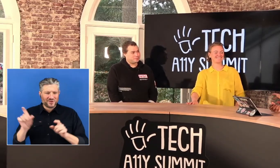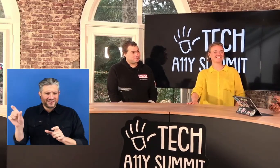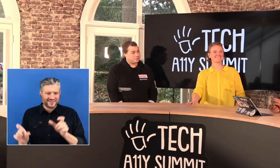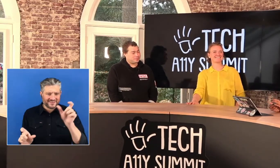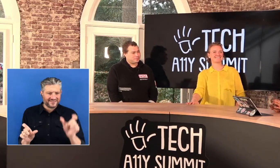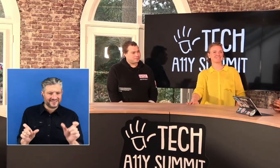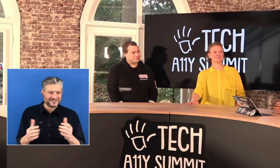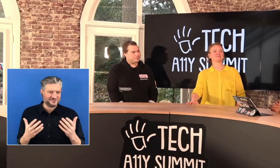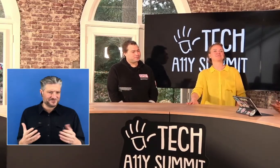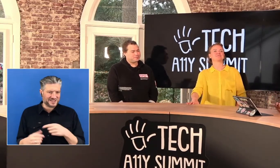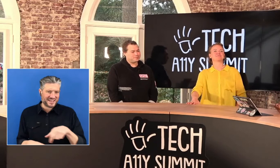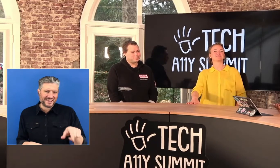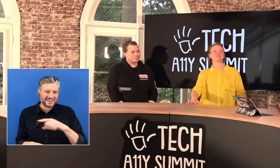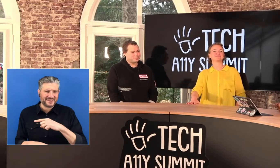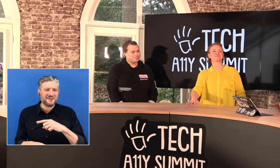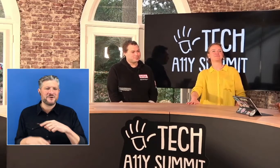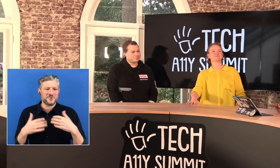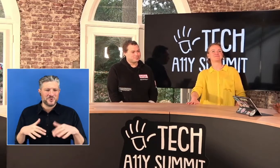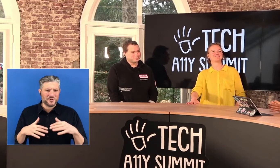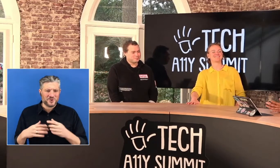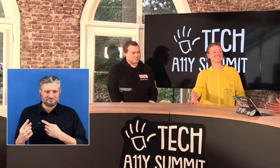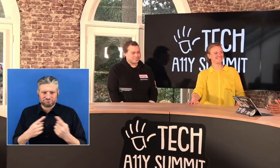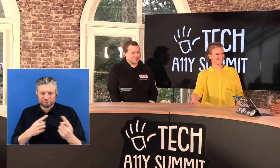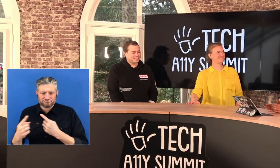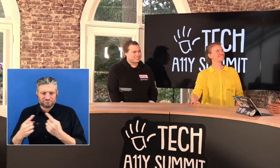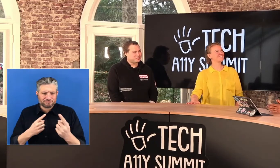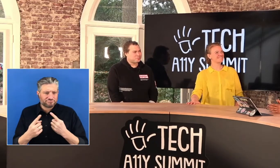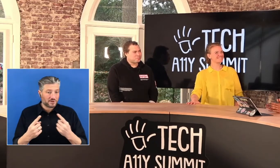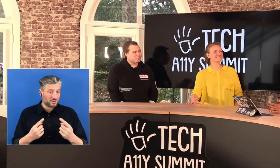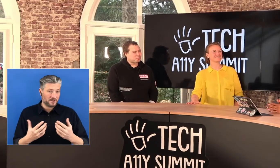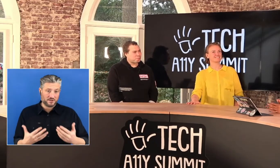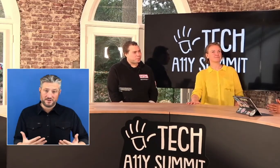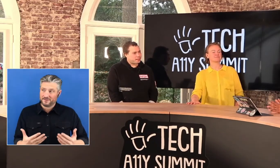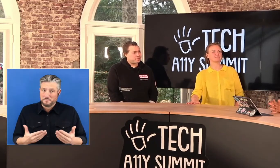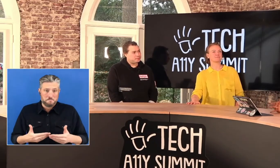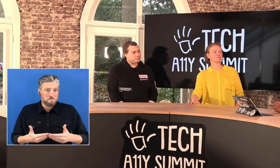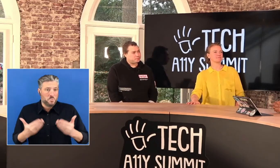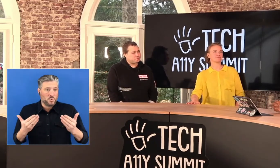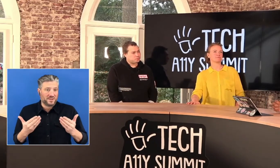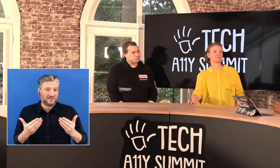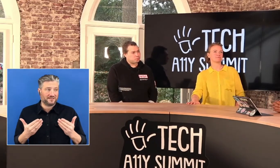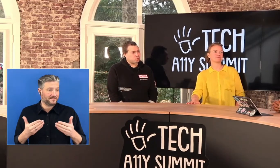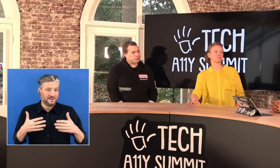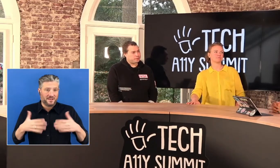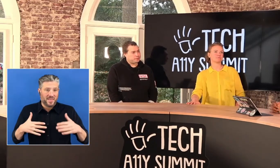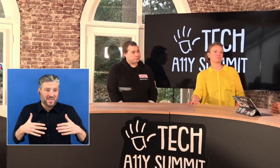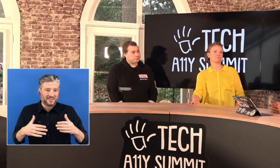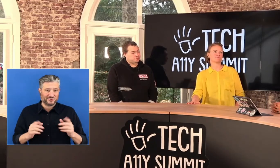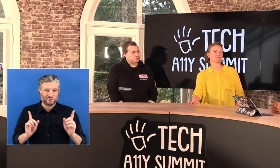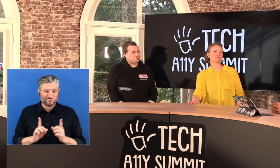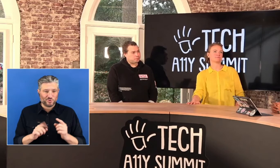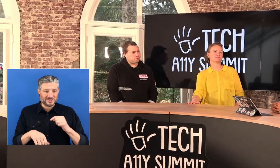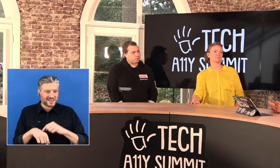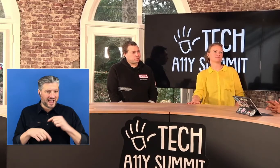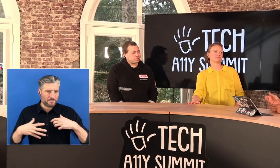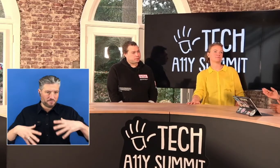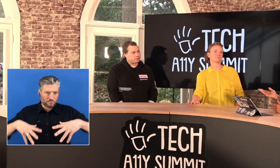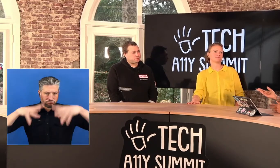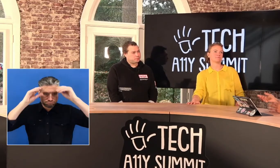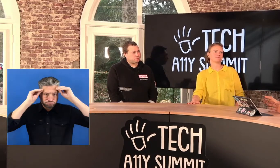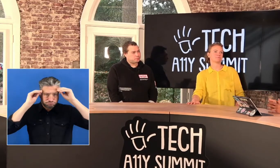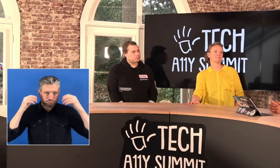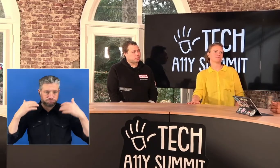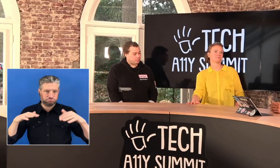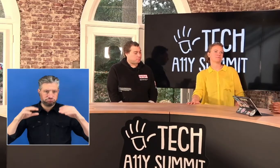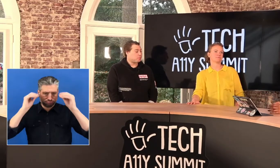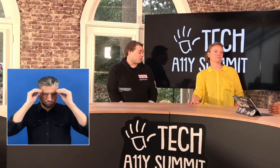just started. So I think we are ready to go to our next speaker. I hope you